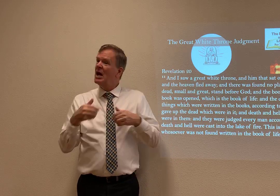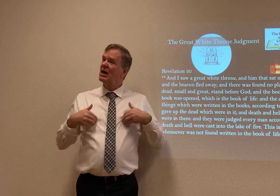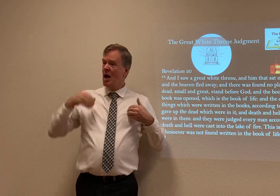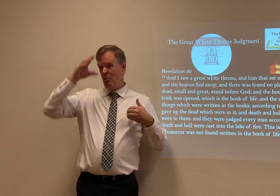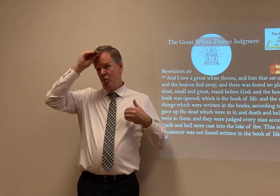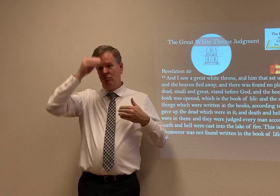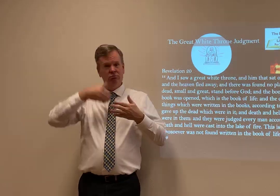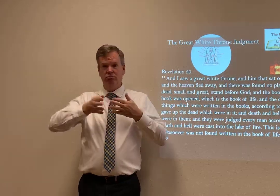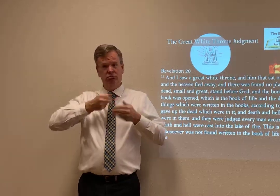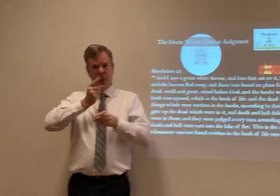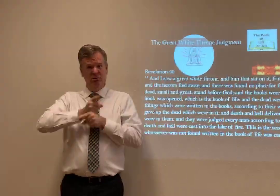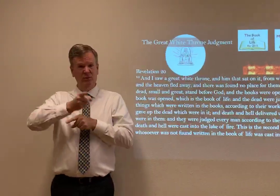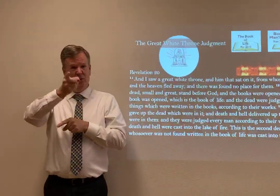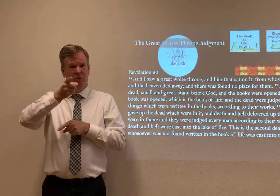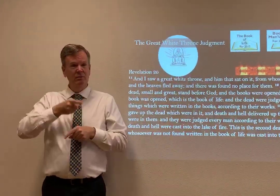He's right. Young guy, he gets it.